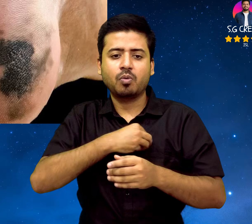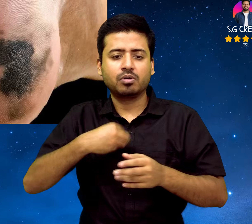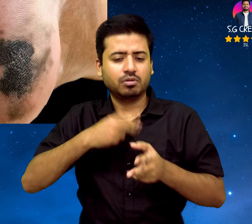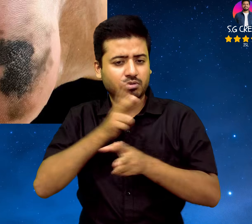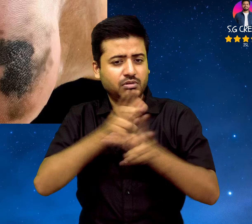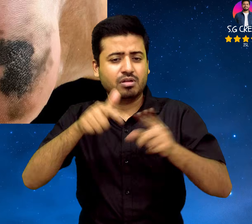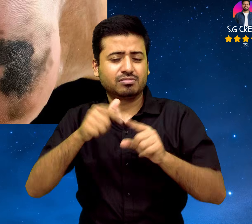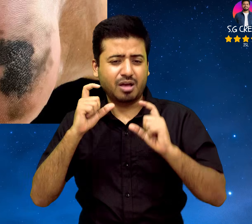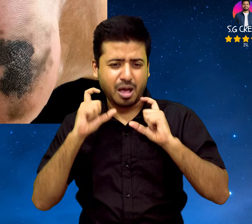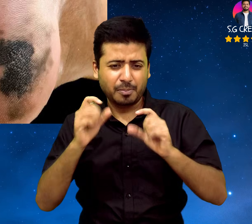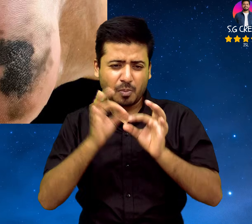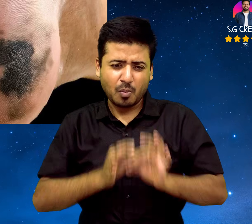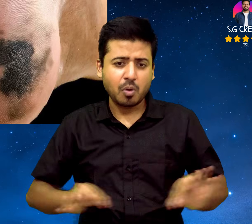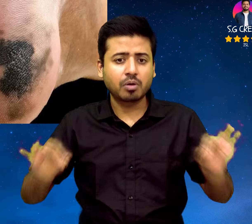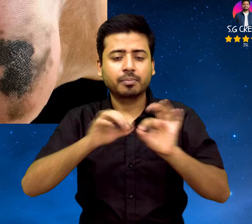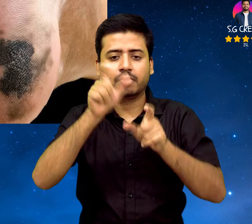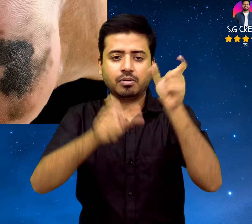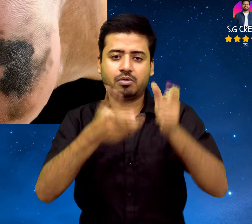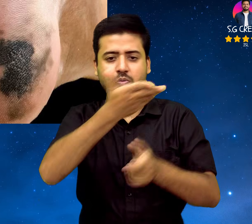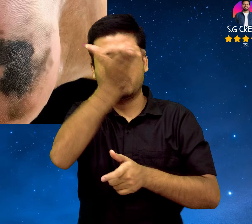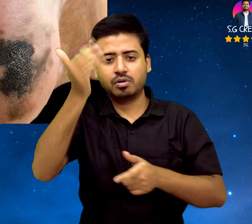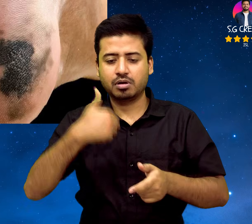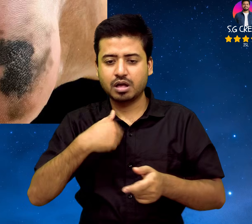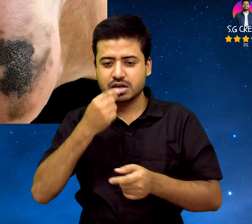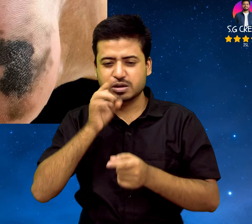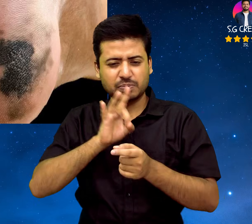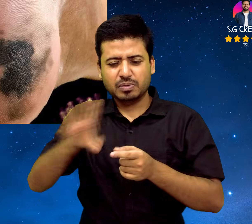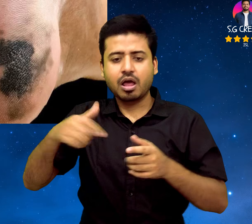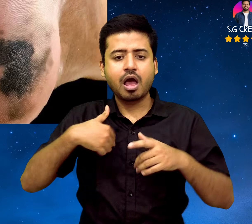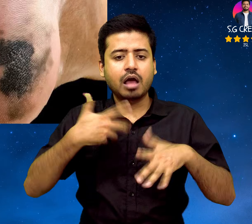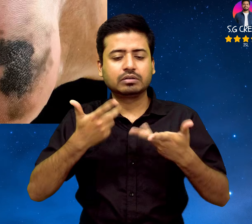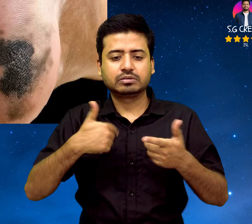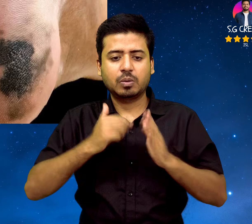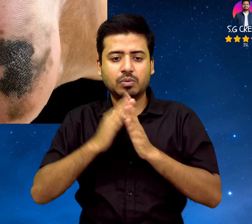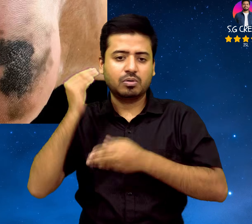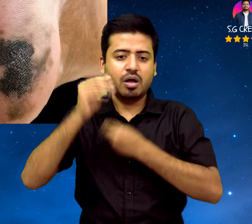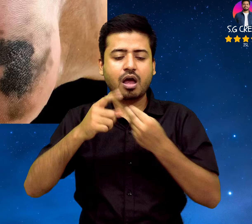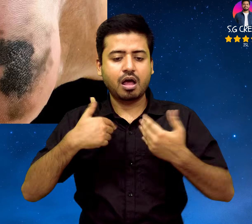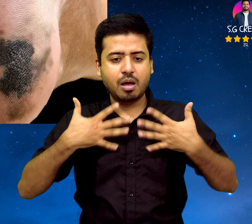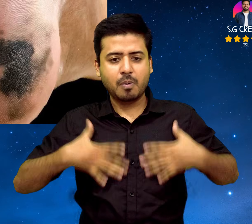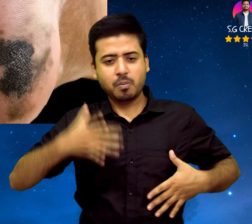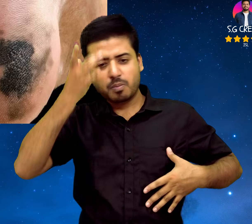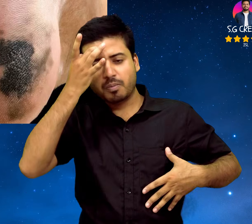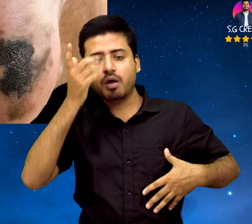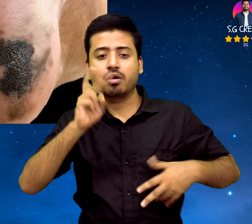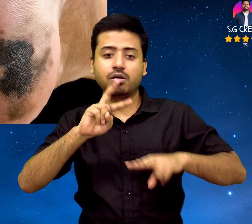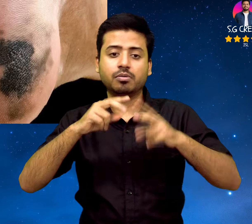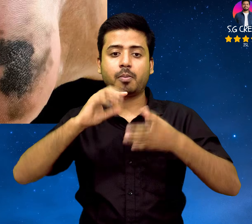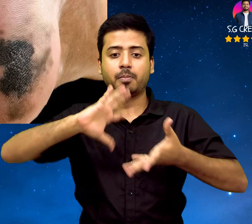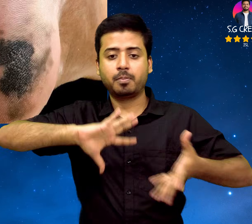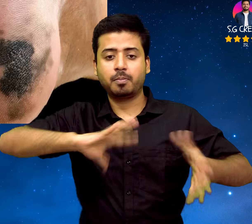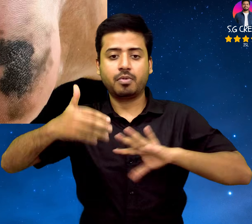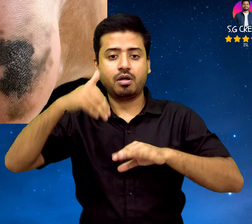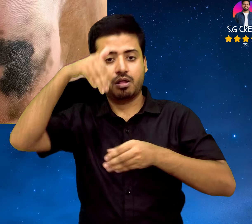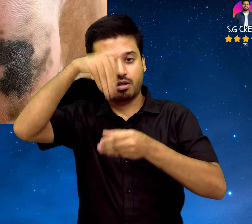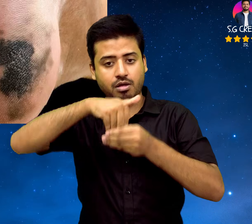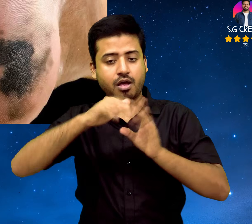from the National Cancer Institute, NCI, and prospective cohort analyses, consistently indicate an inverse correlation between the